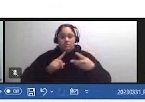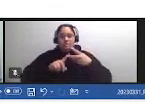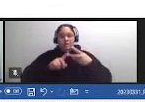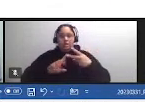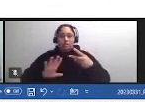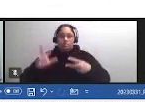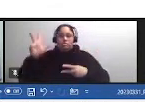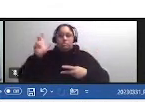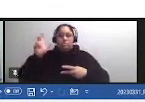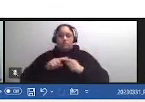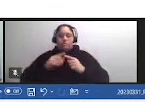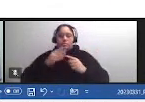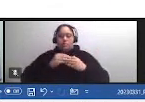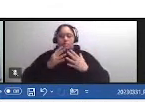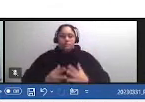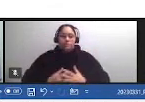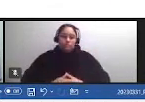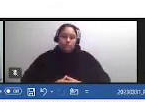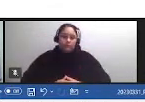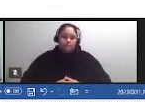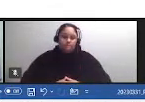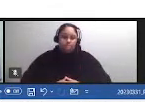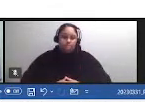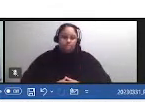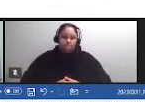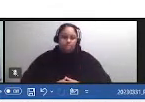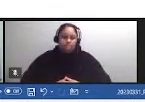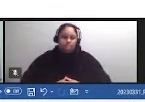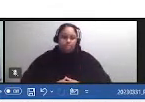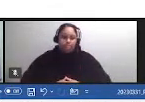second hearing from the members, Chair?